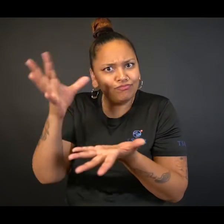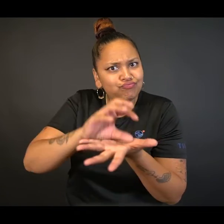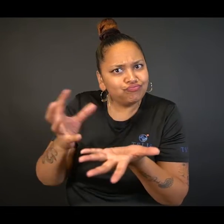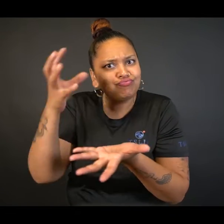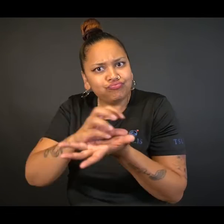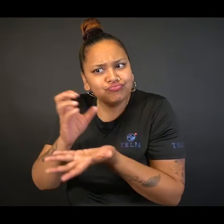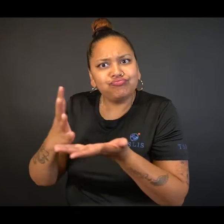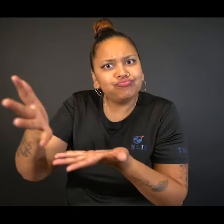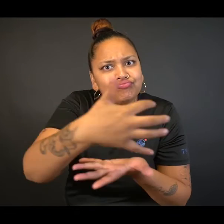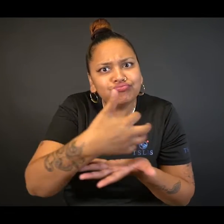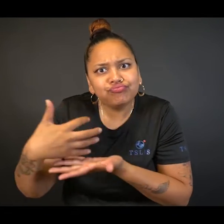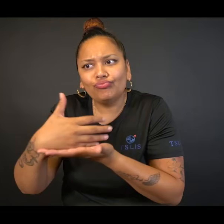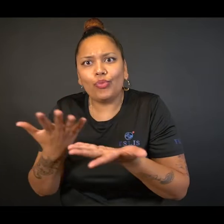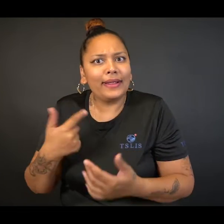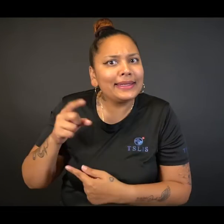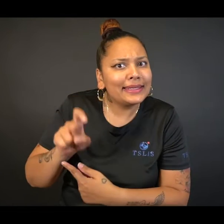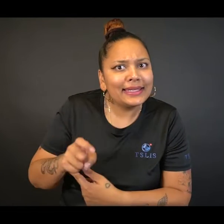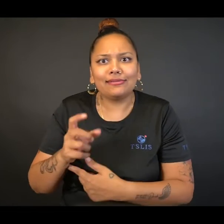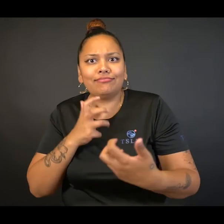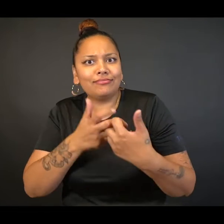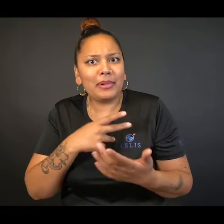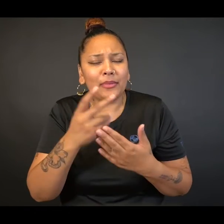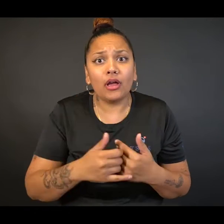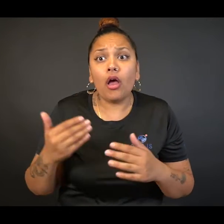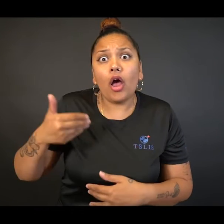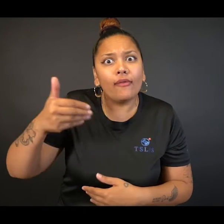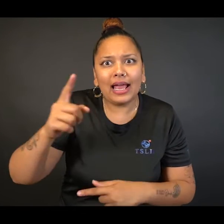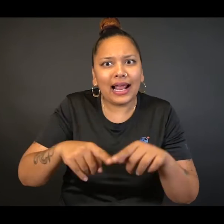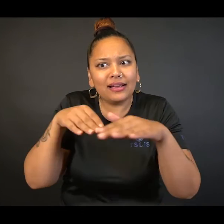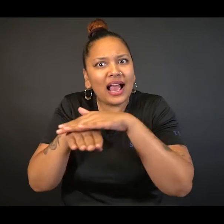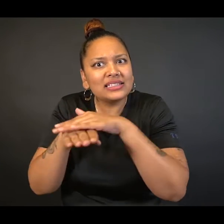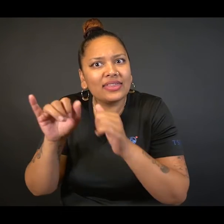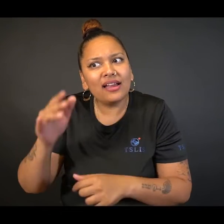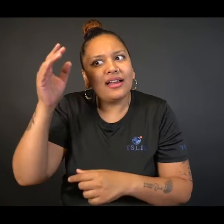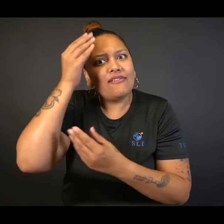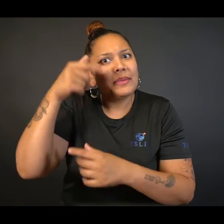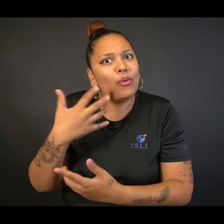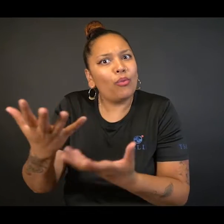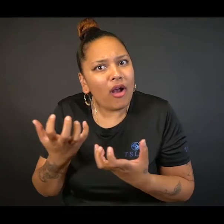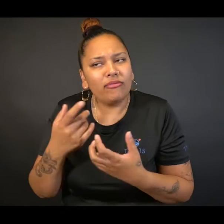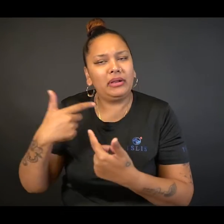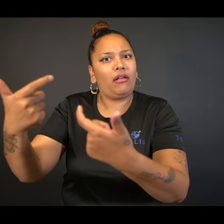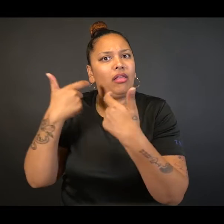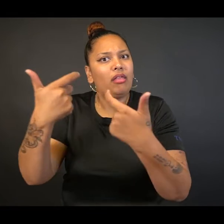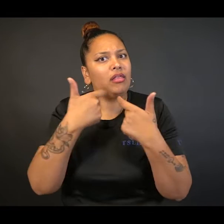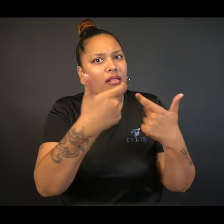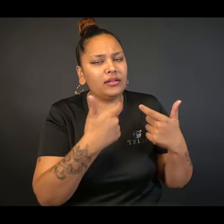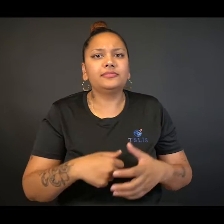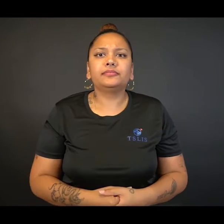but they often cannot even get to it because so much is inaccessible. Oh, it's so